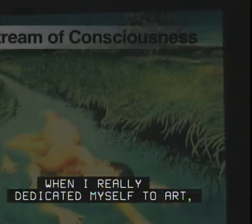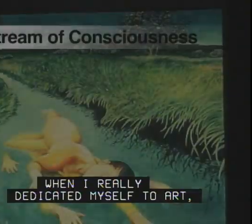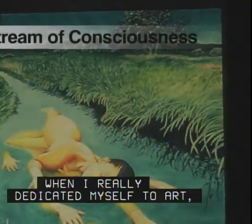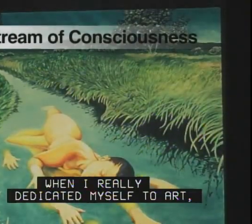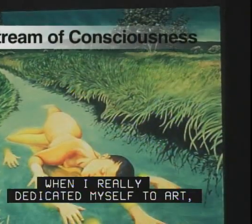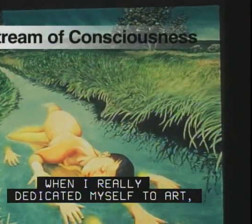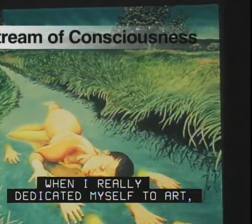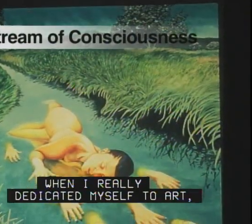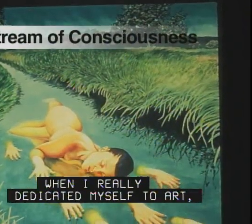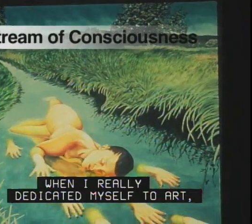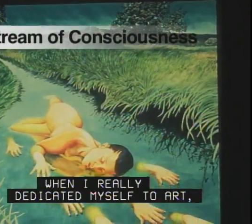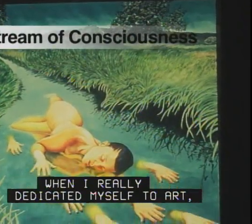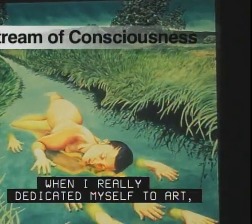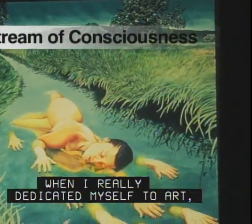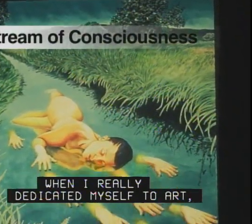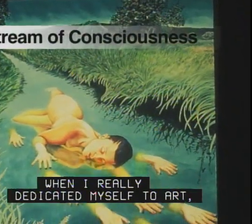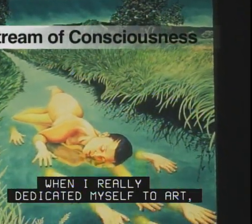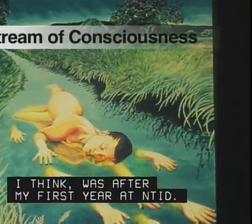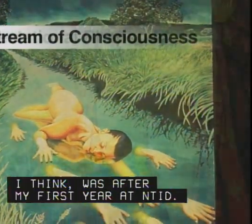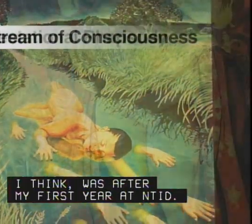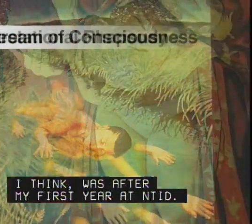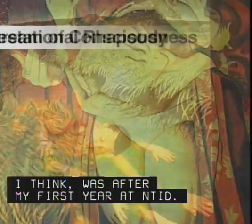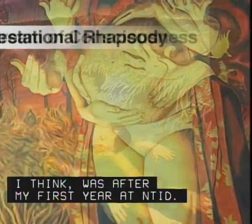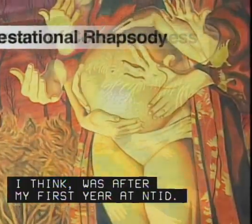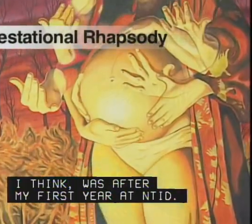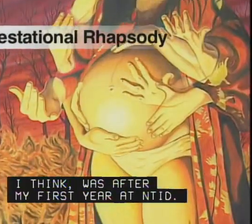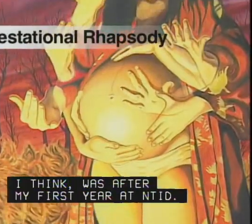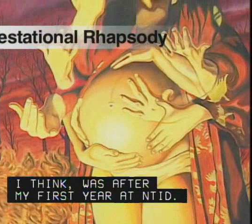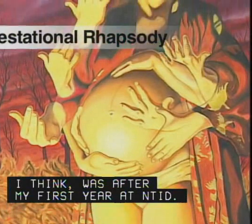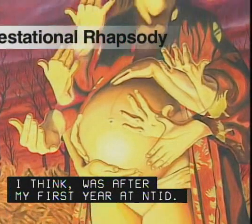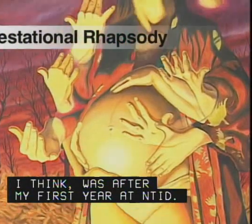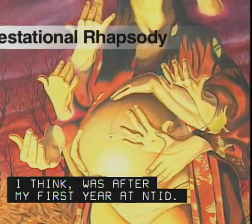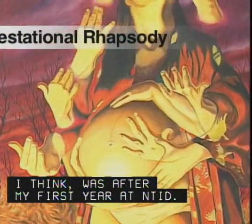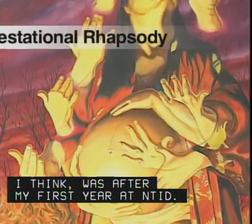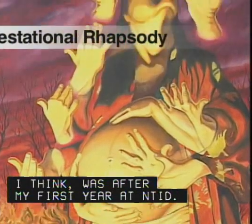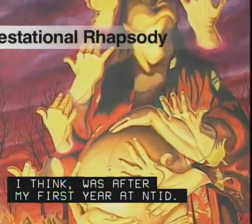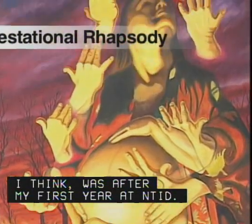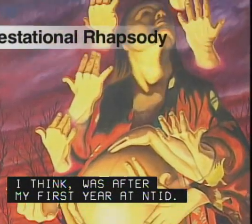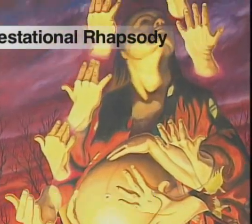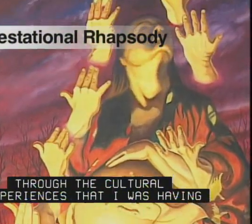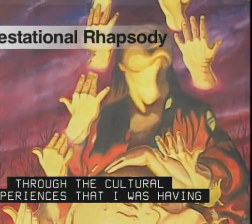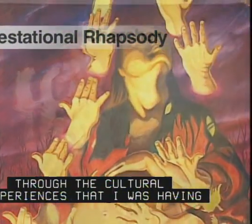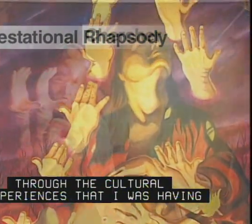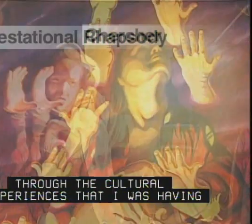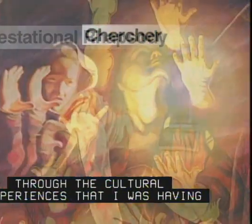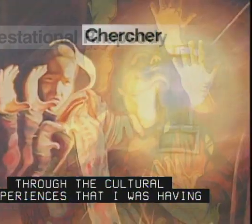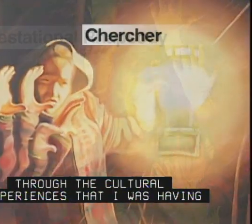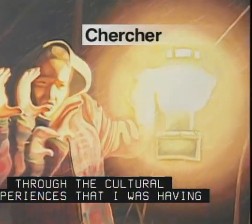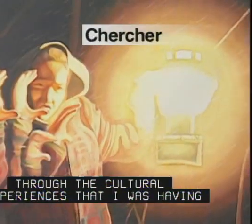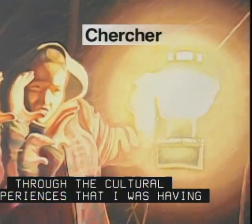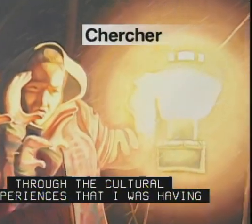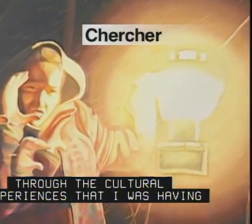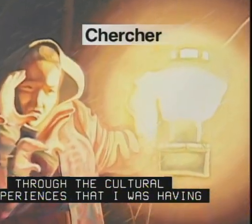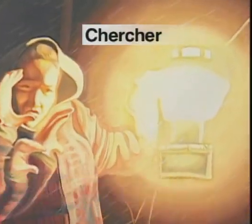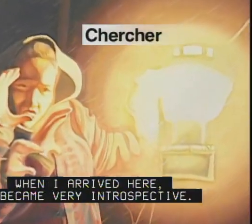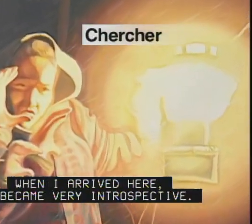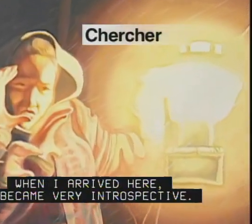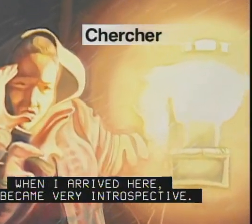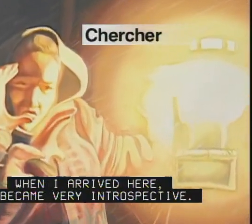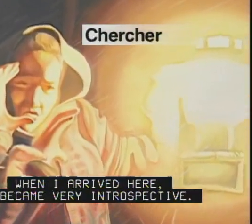Well, when I really dedicated myself to art, I think was after my first year at NTID. Through the cultural experiences that I was having when I